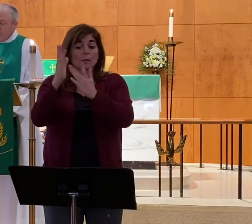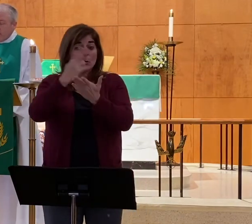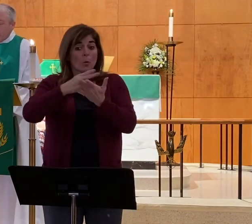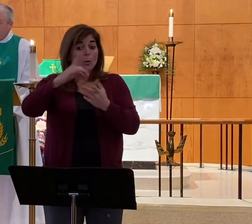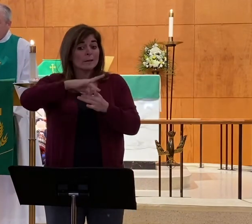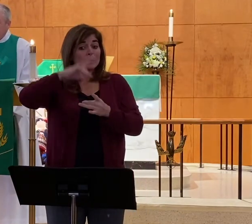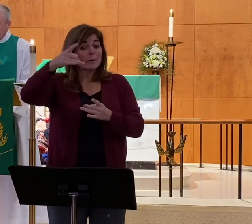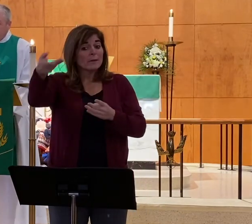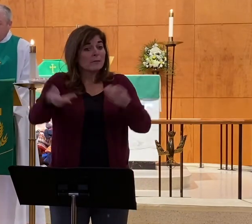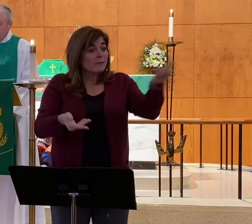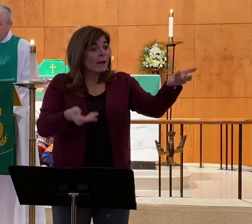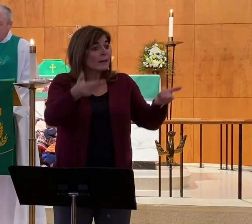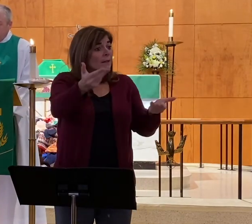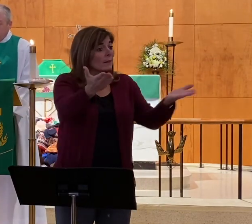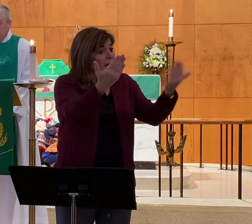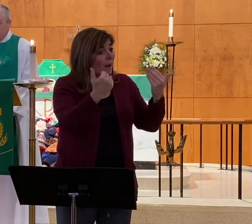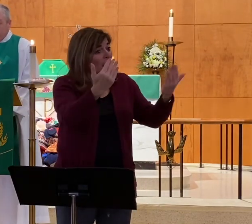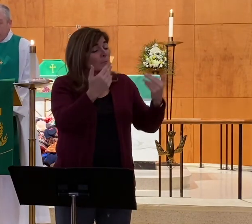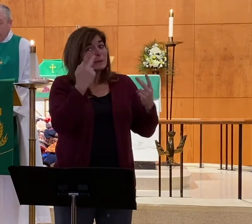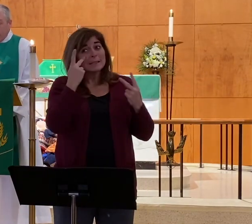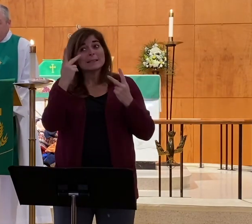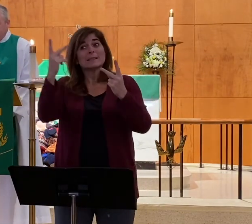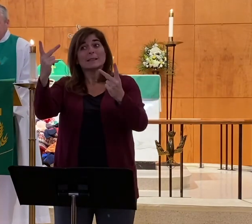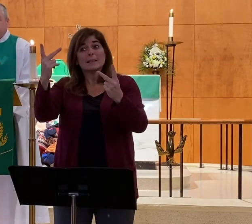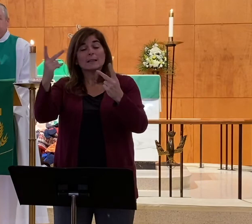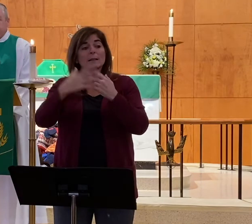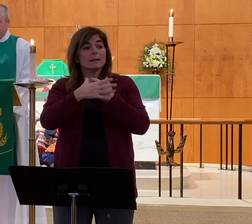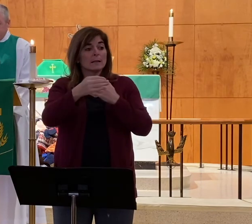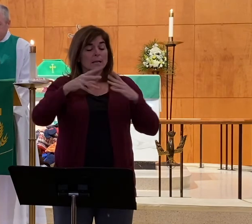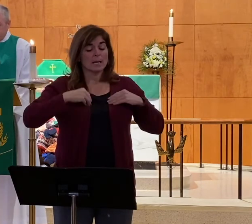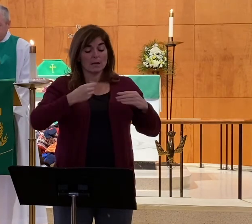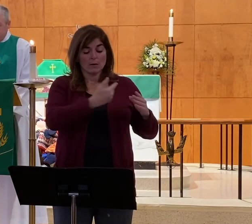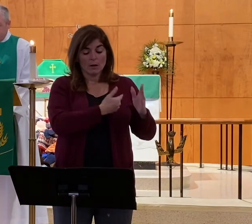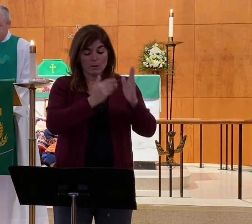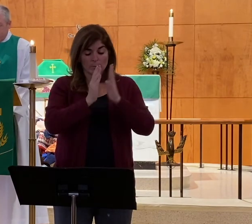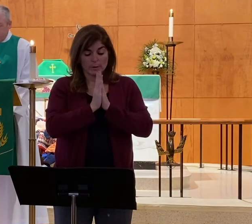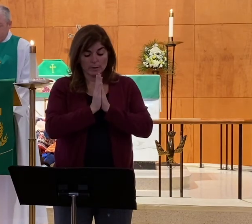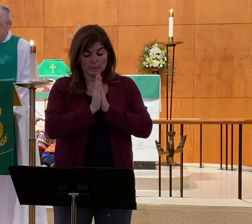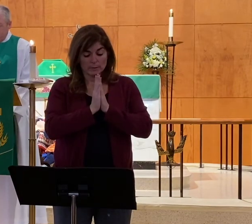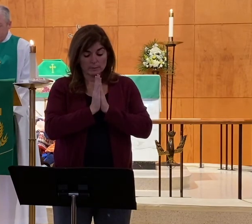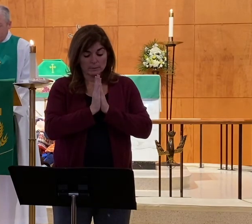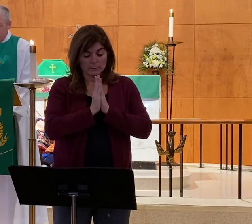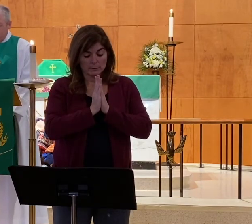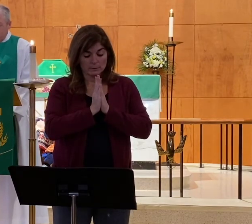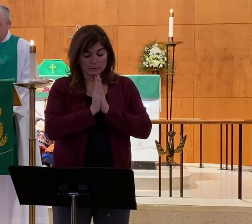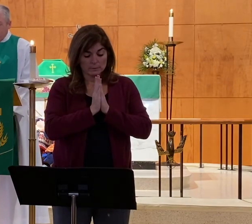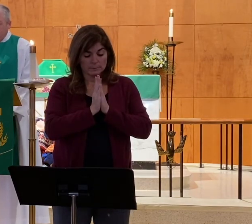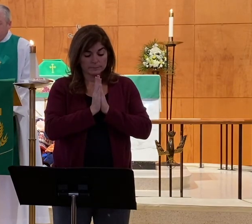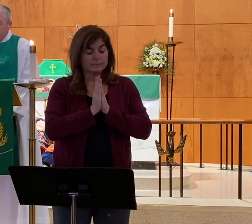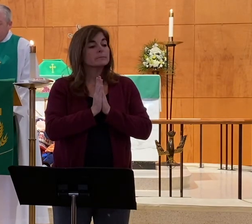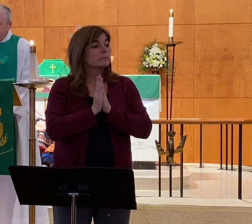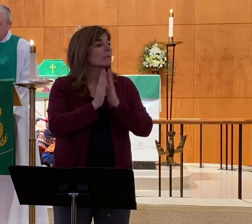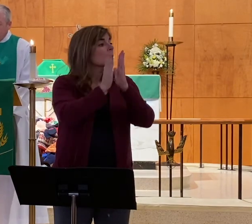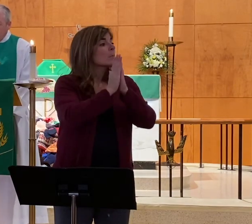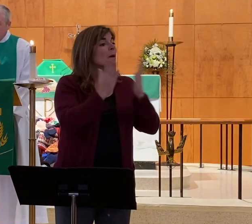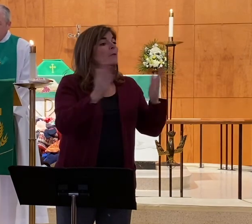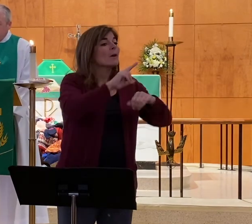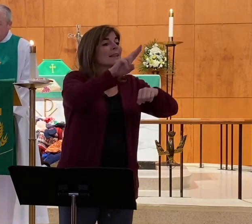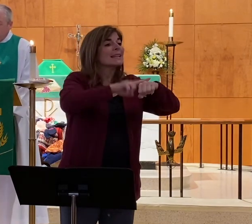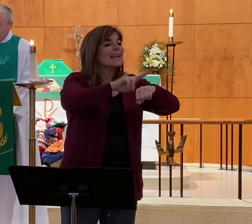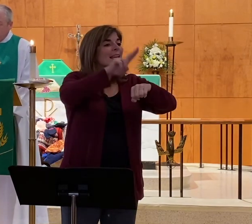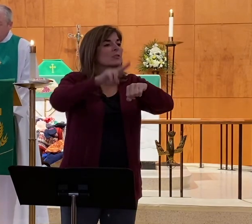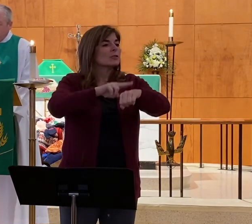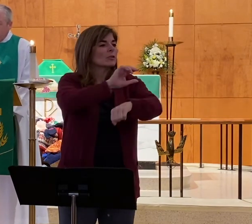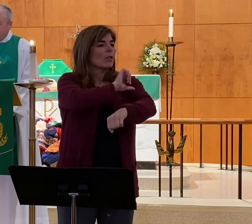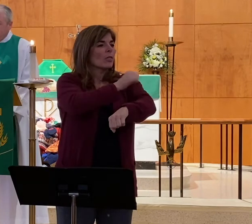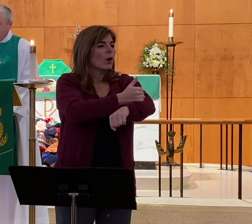and others to come and see. God of light and life, hear us, we pray. We pray for the nations and all in